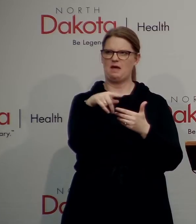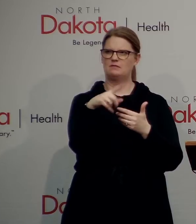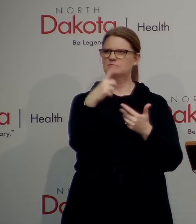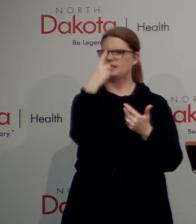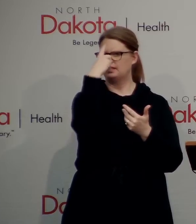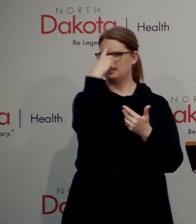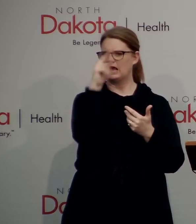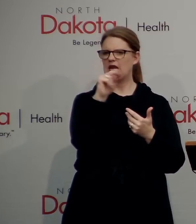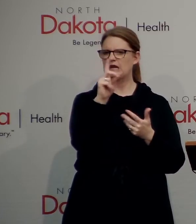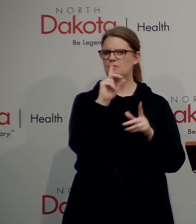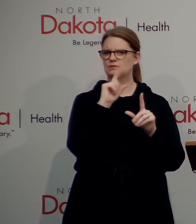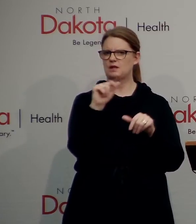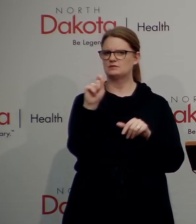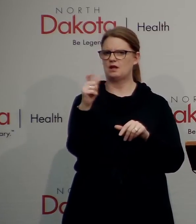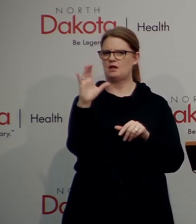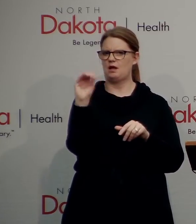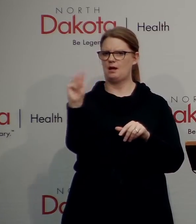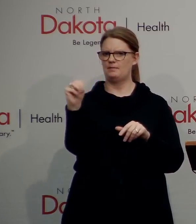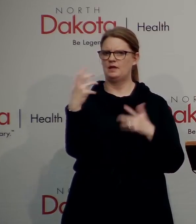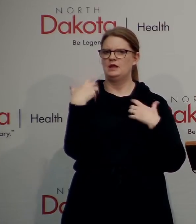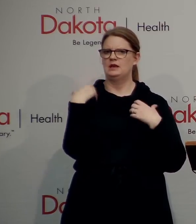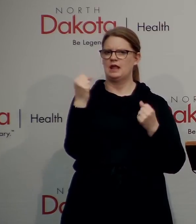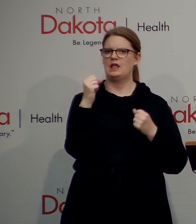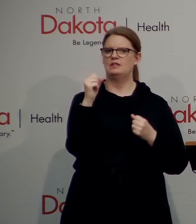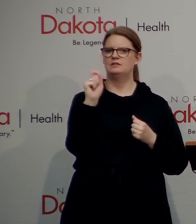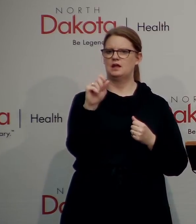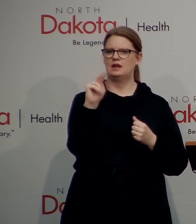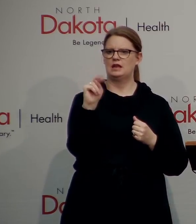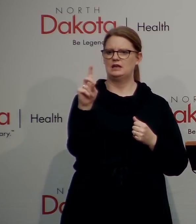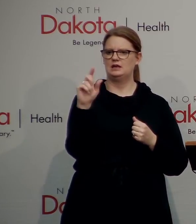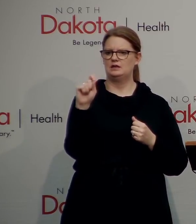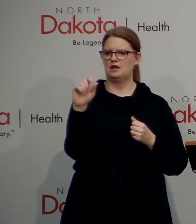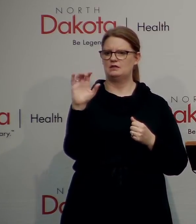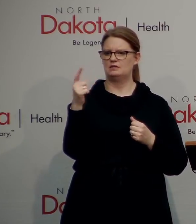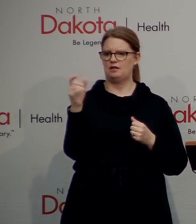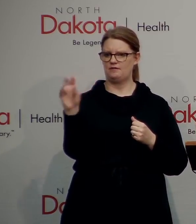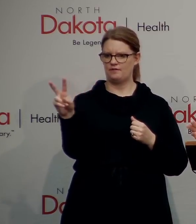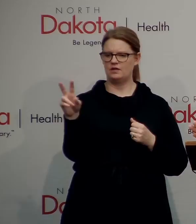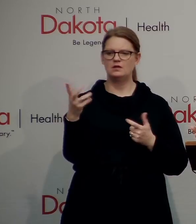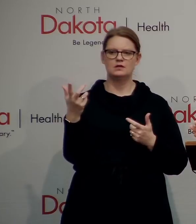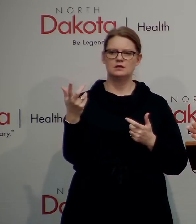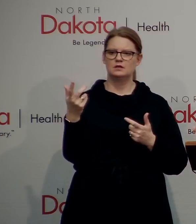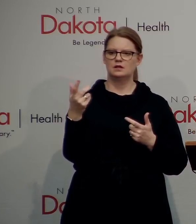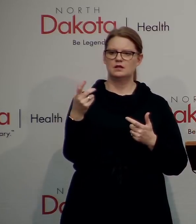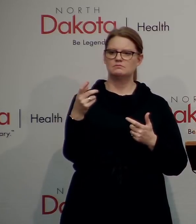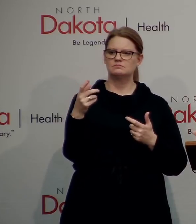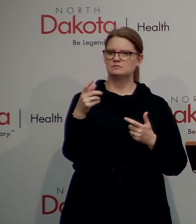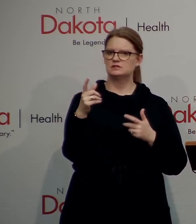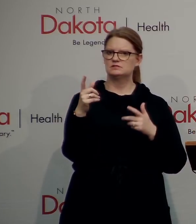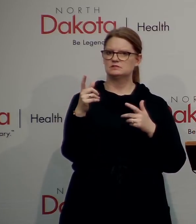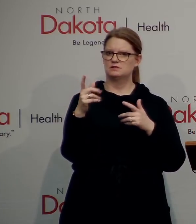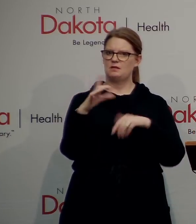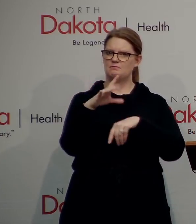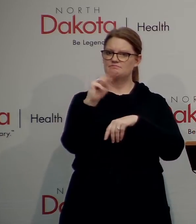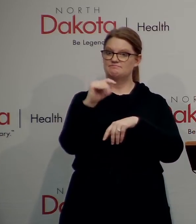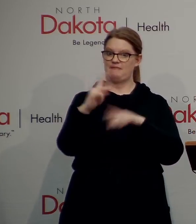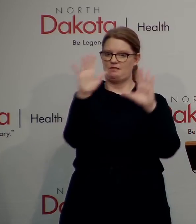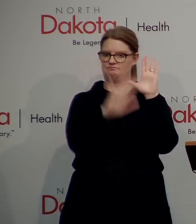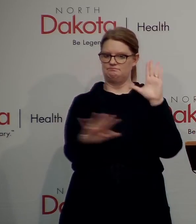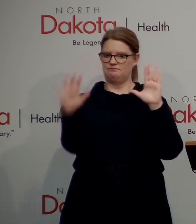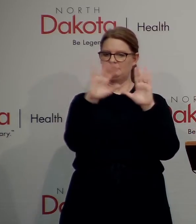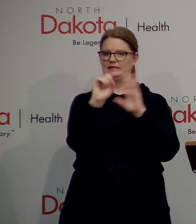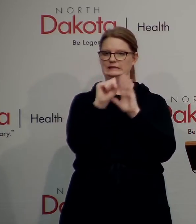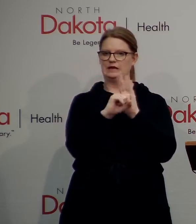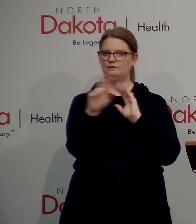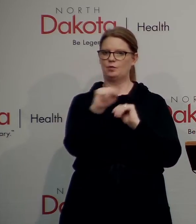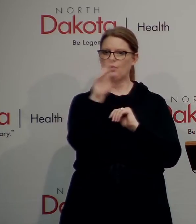believe, ndresponse.com and health.nd.gov are two websites. It's a geographic map of the state of North Dakota, and it shows